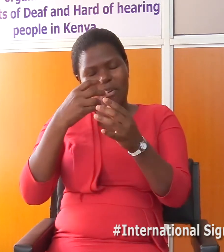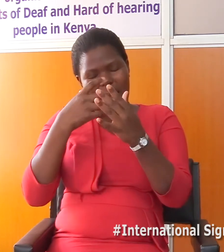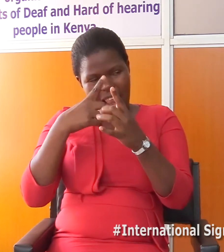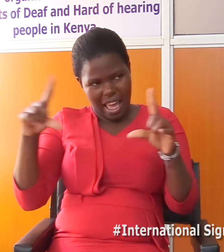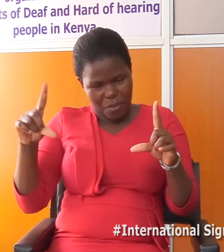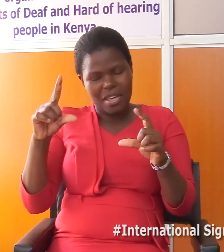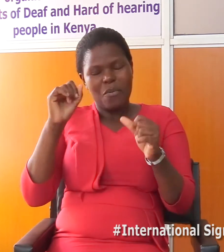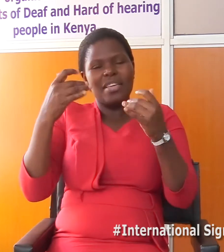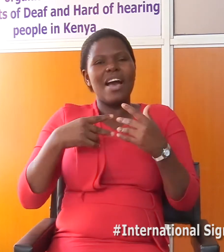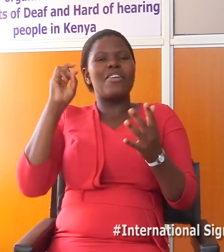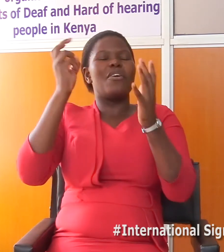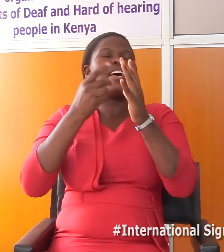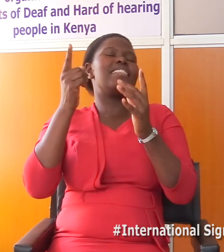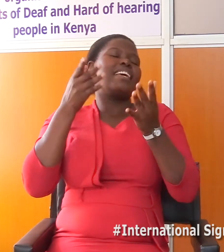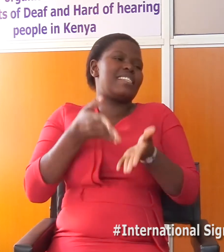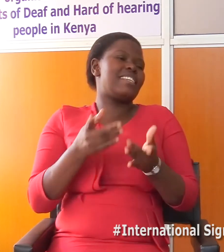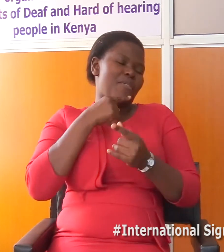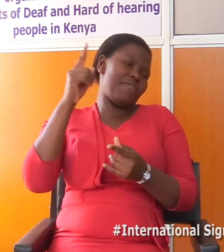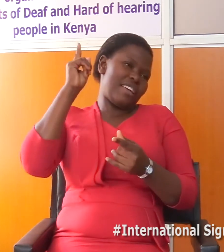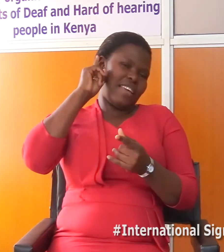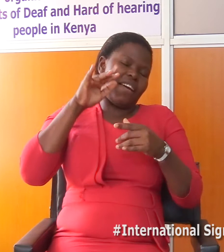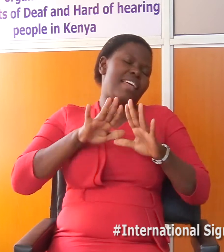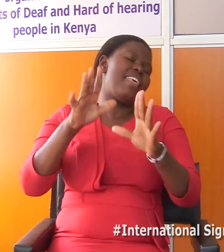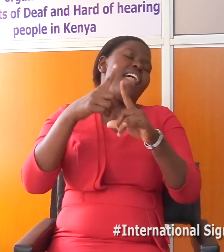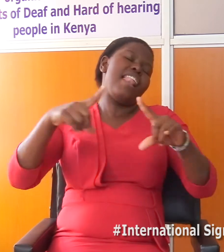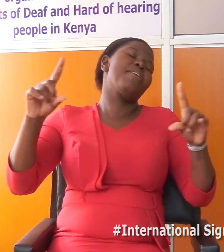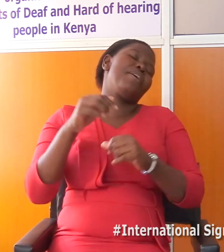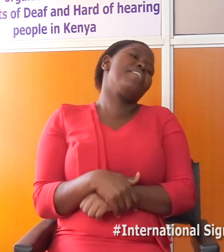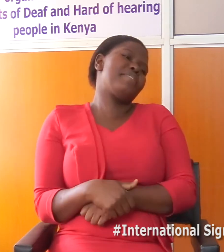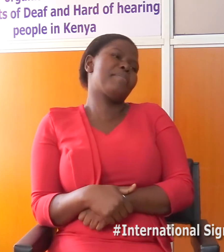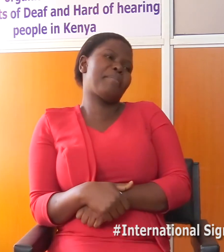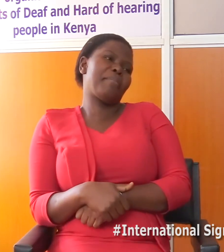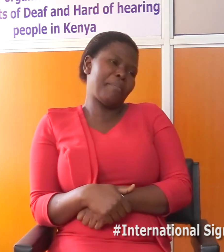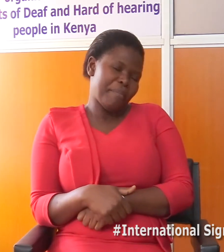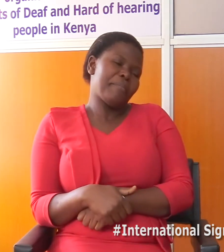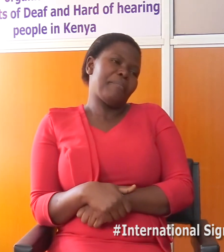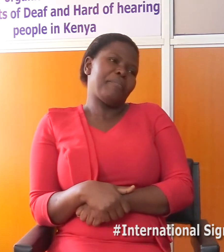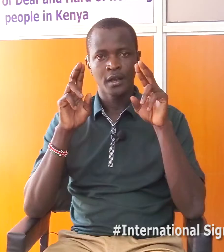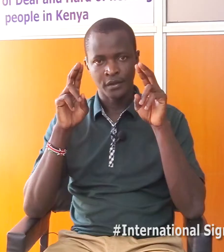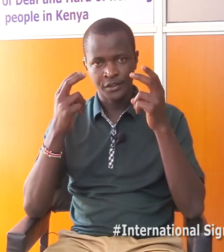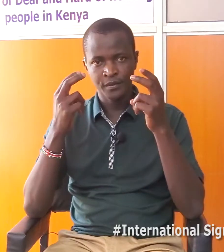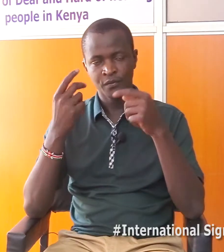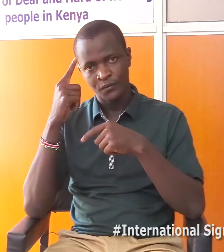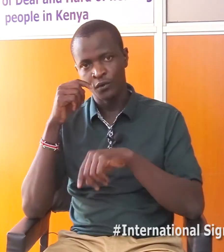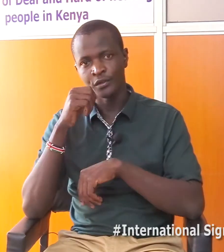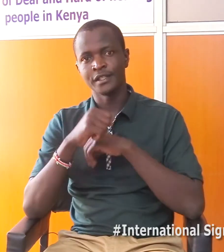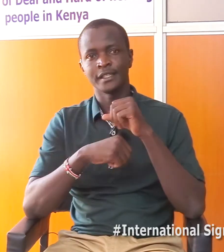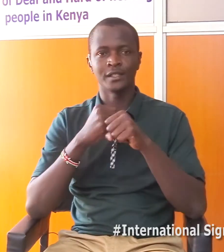constitution. So now it is well recognized for the deaf community as their language. The theme for this year